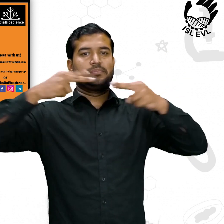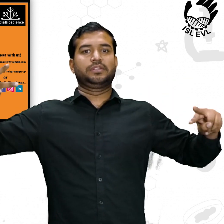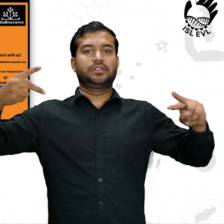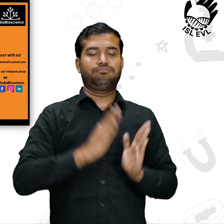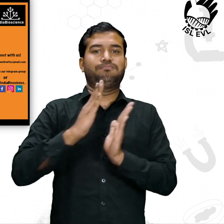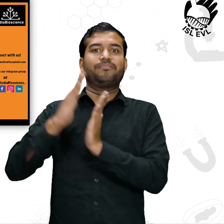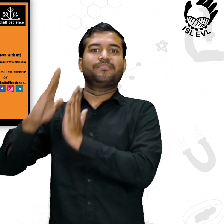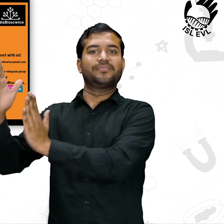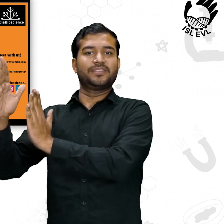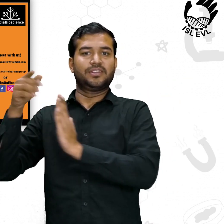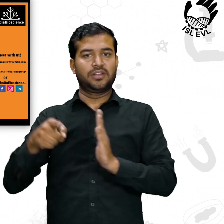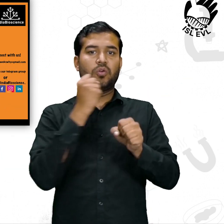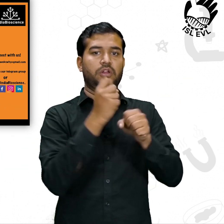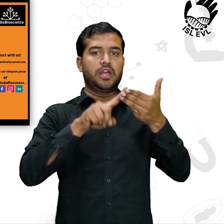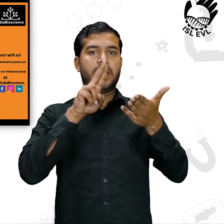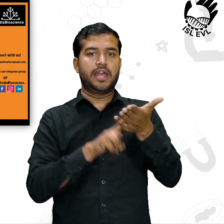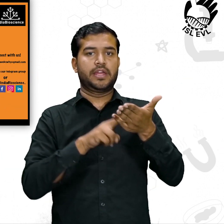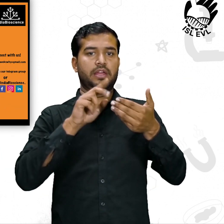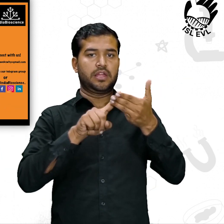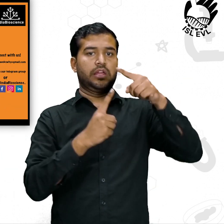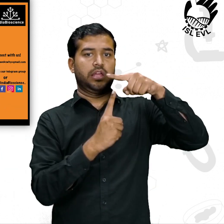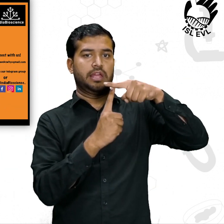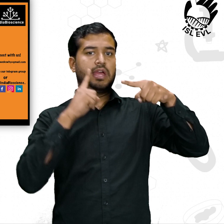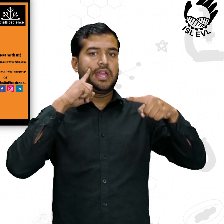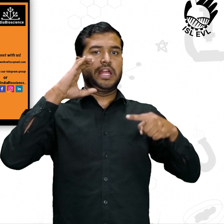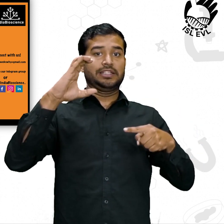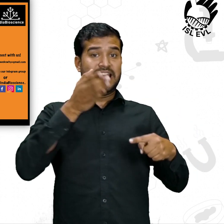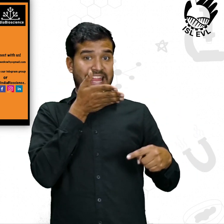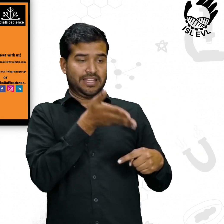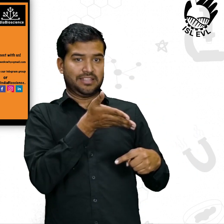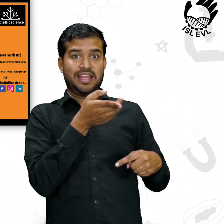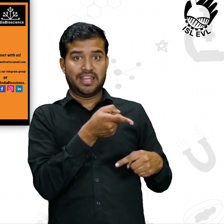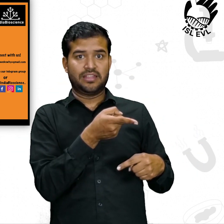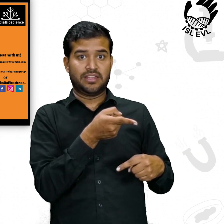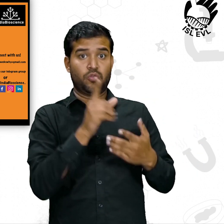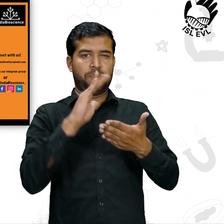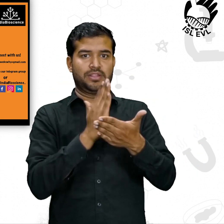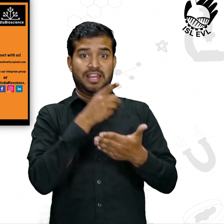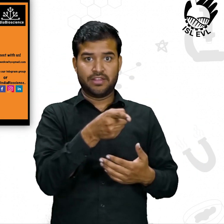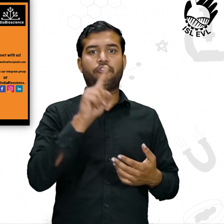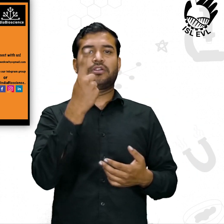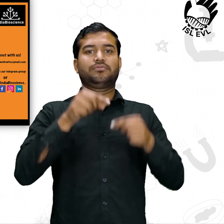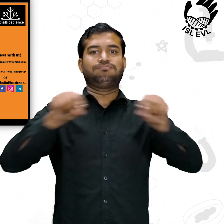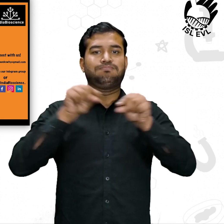So NCRT book at that time, first sentence of genetics chapter was, have you ever wondered